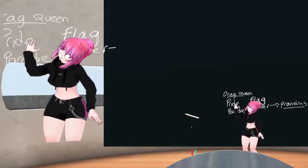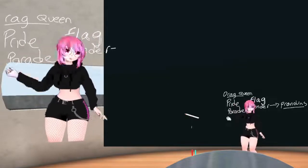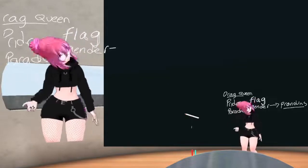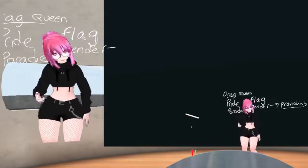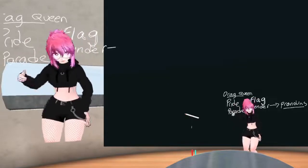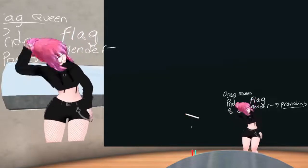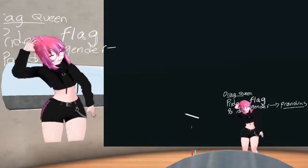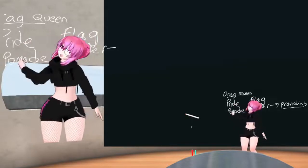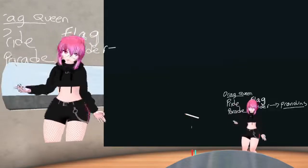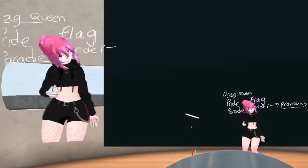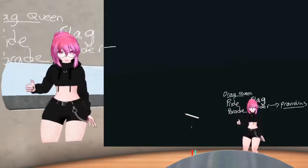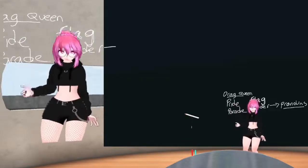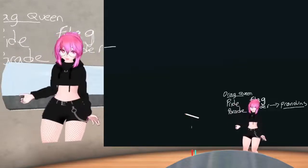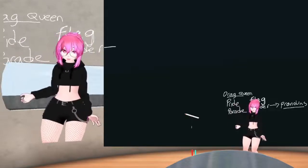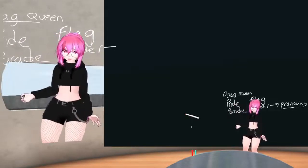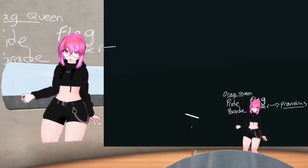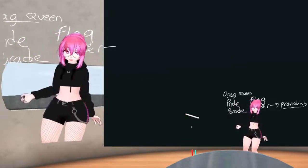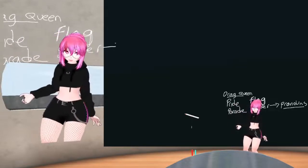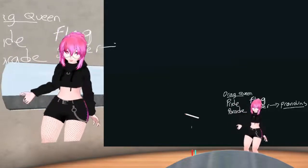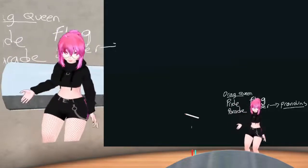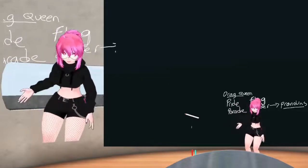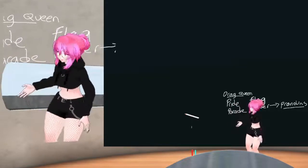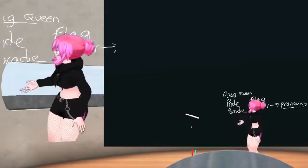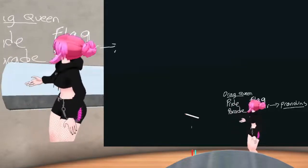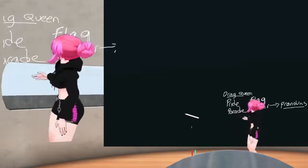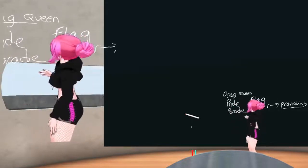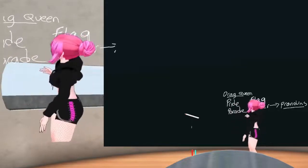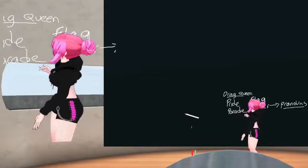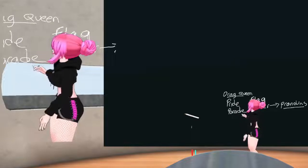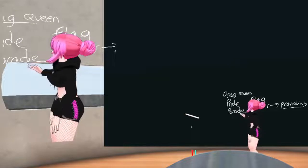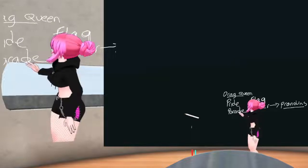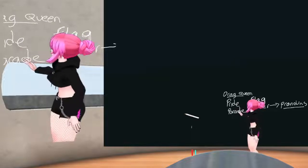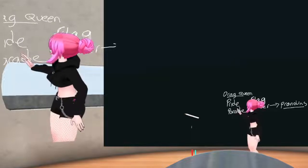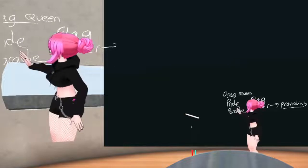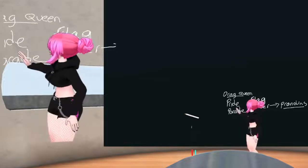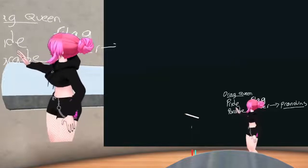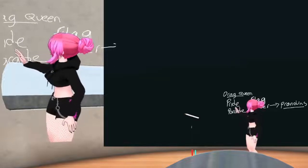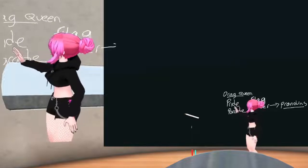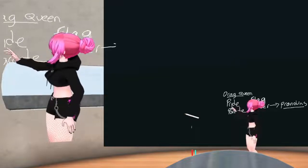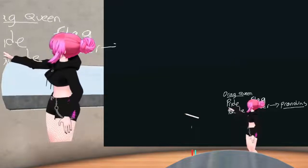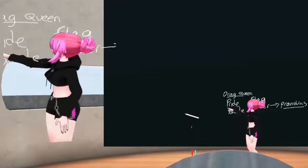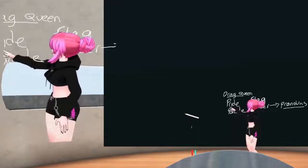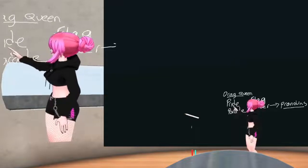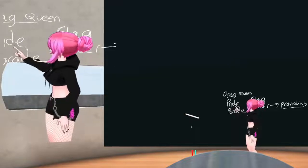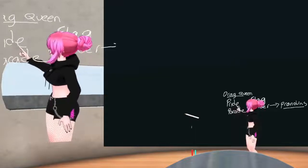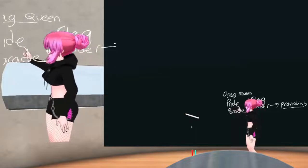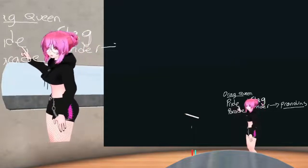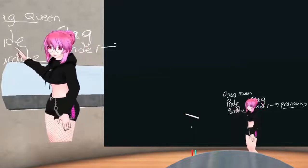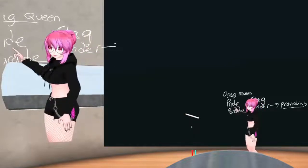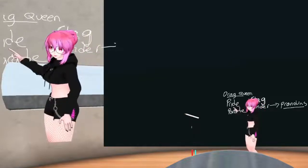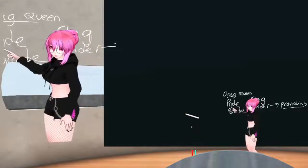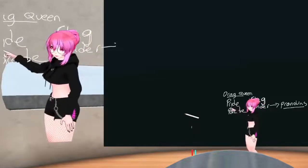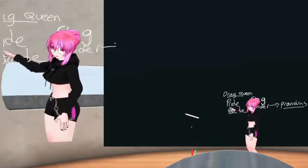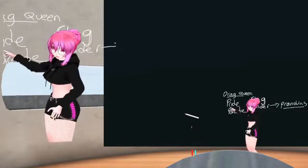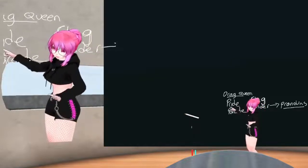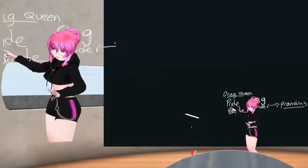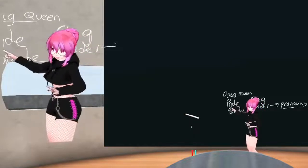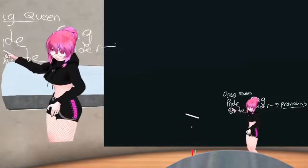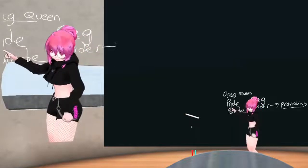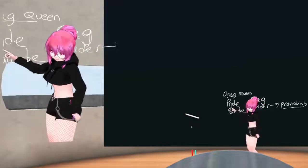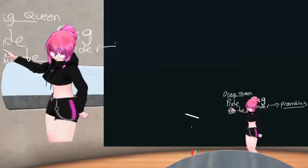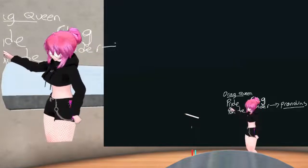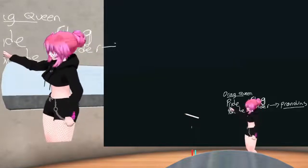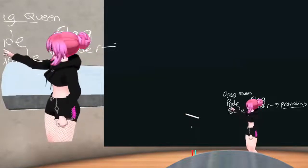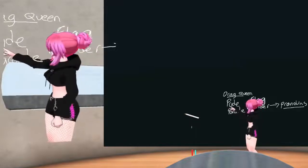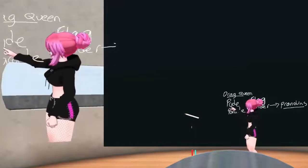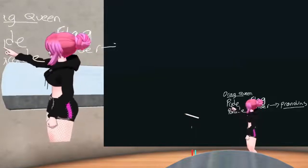Yeah. put your head into it. Yeah. You just other wiggle. Perfect. I see some and then sassy pride. desktop people. Yeah, sassy